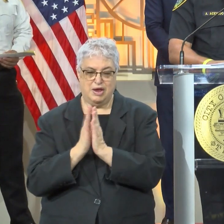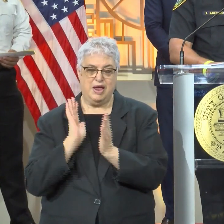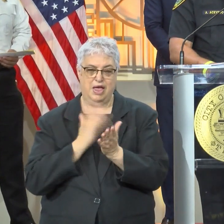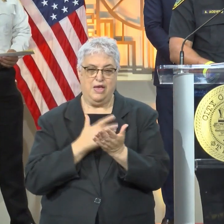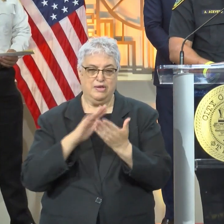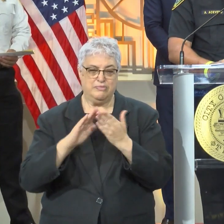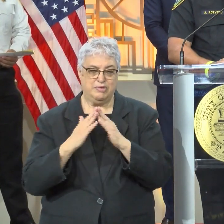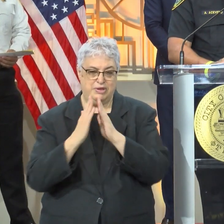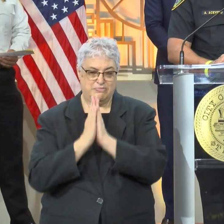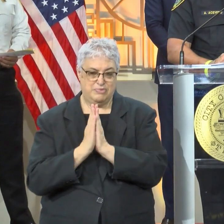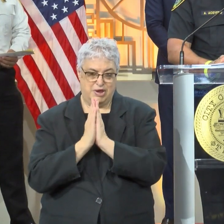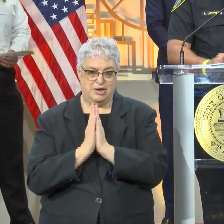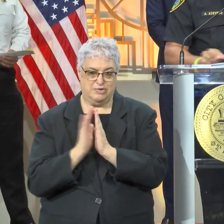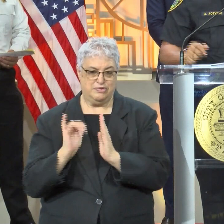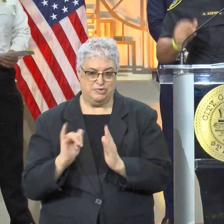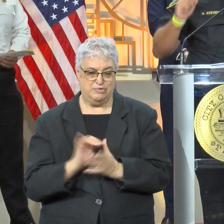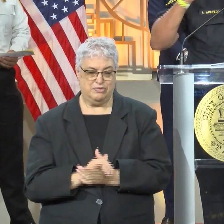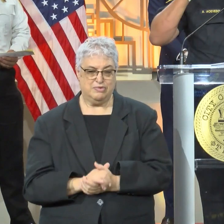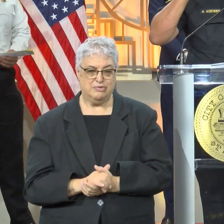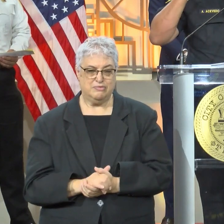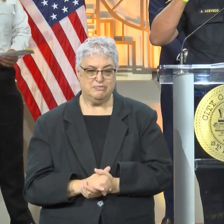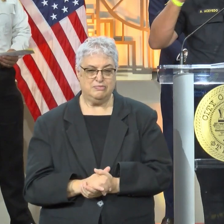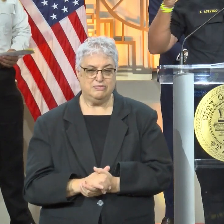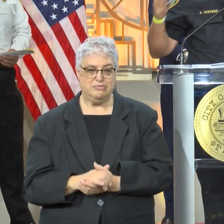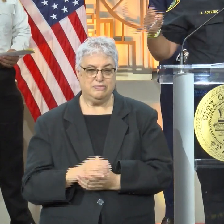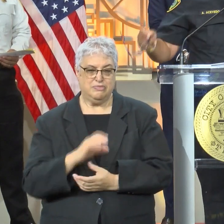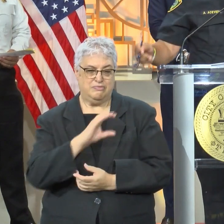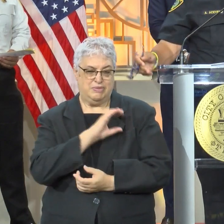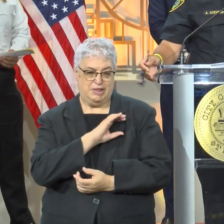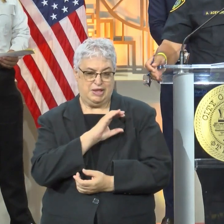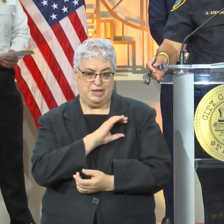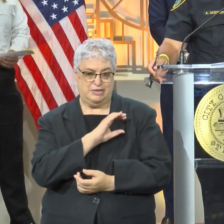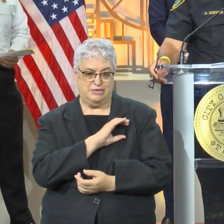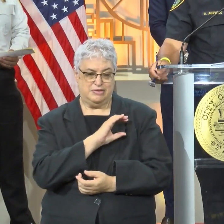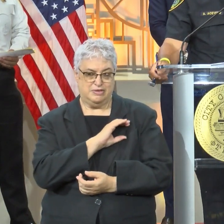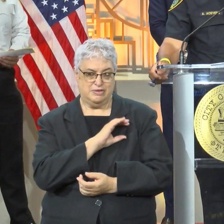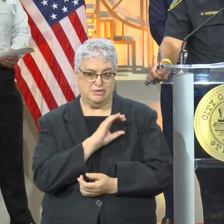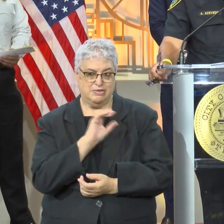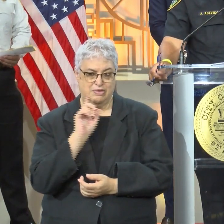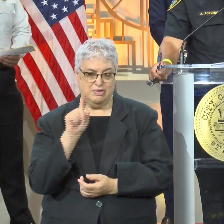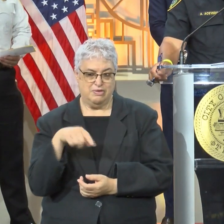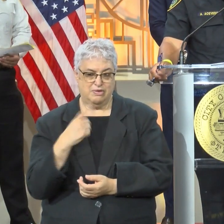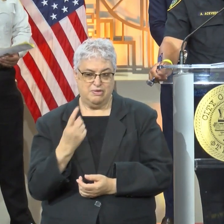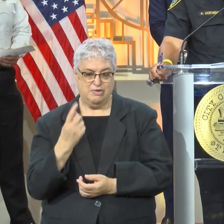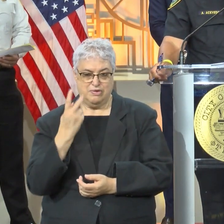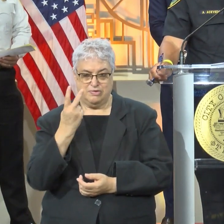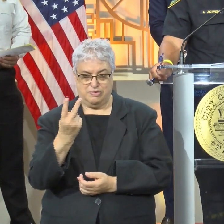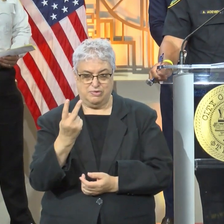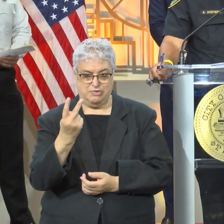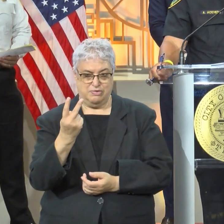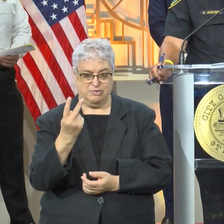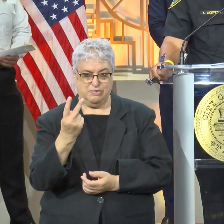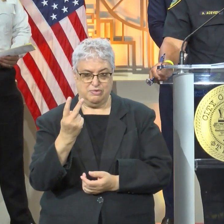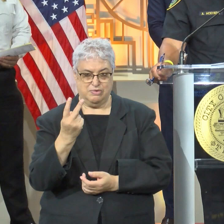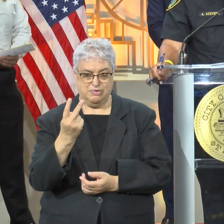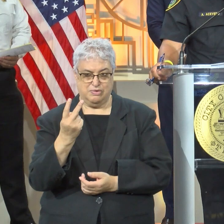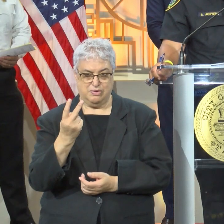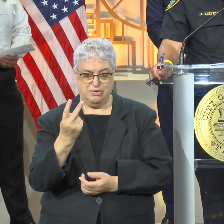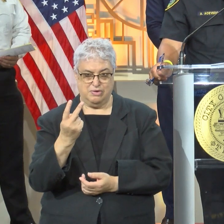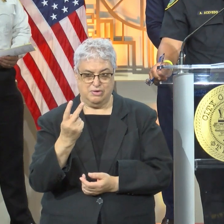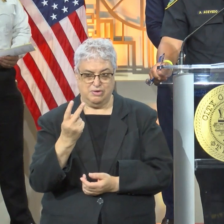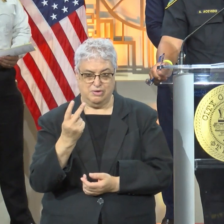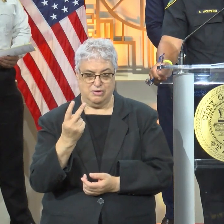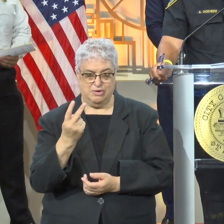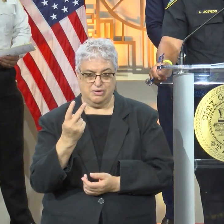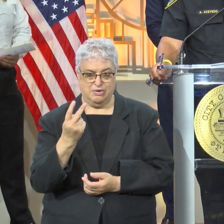prayer. But as in terms of enforcement, we've been fortunate. We've only had to do 2 incident reports so